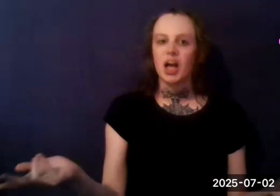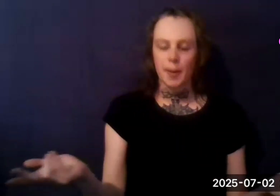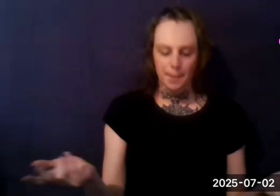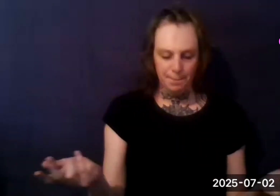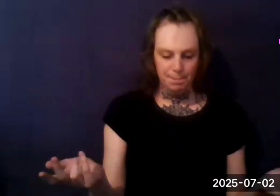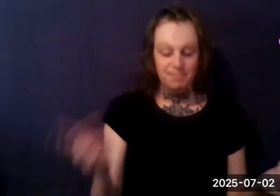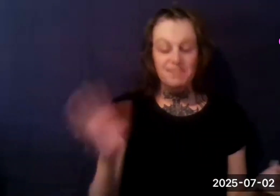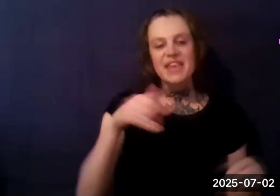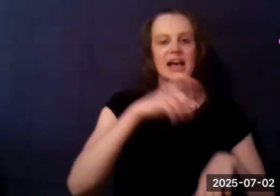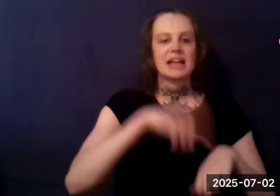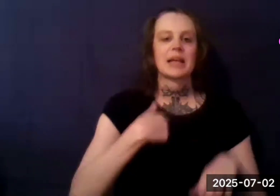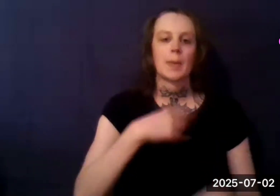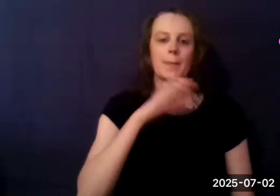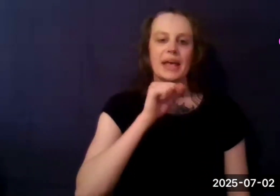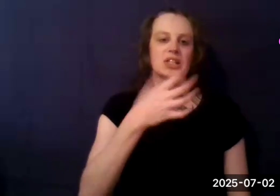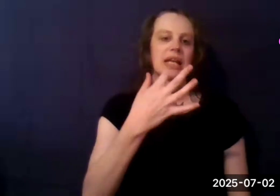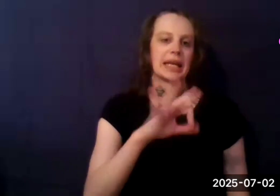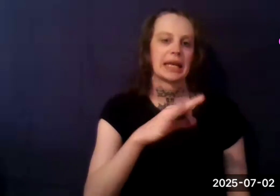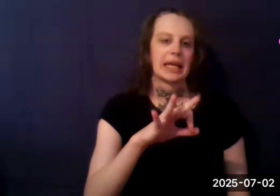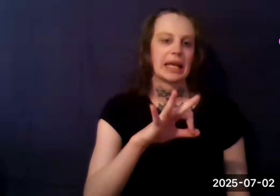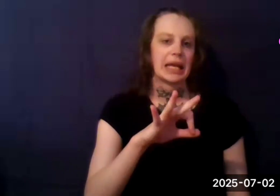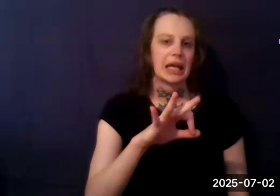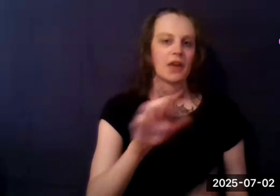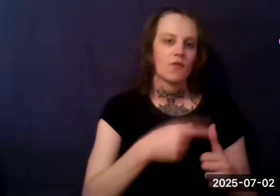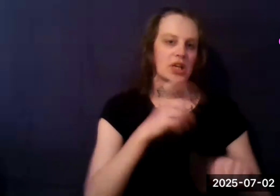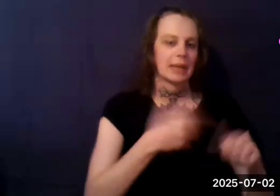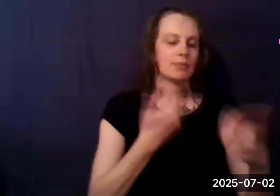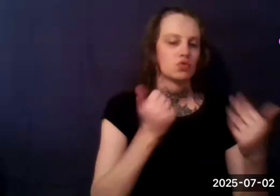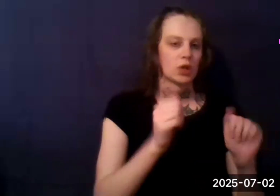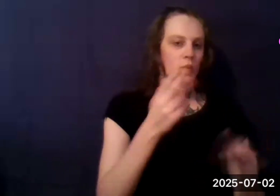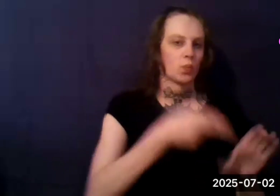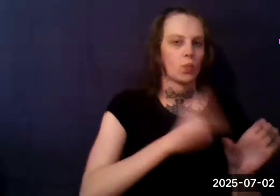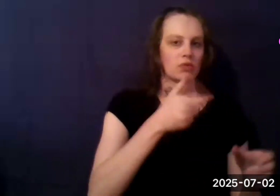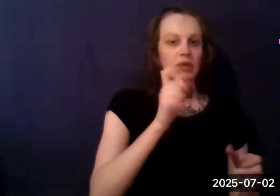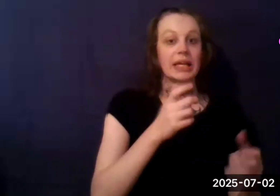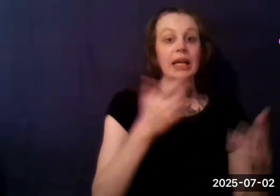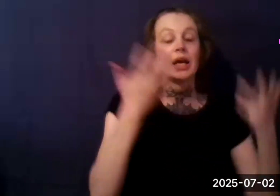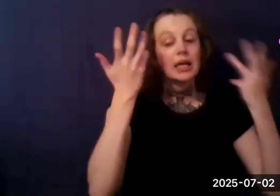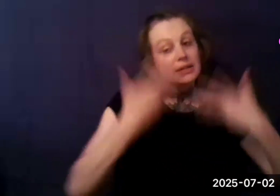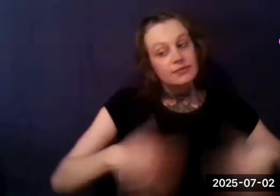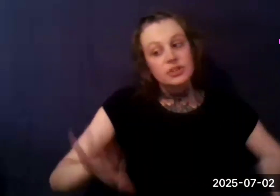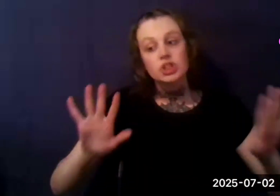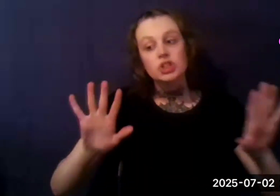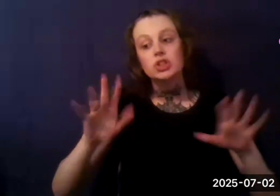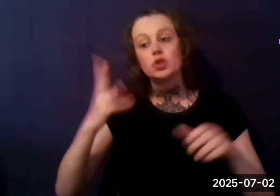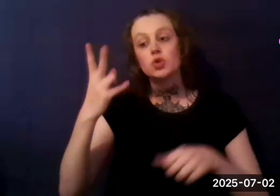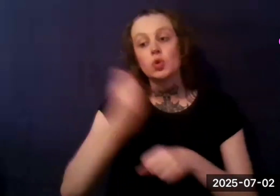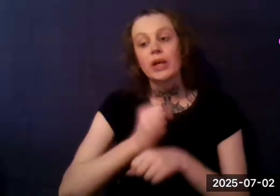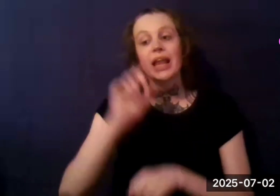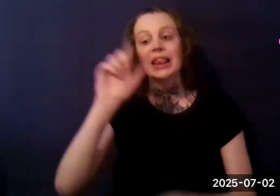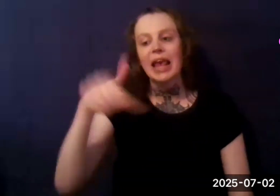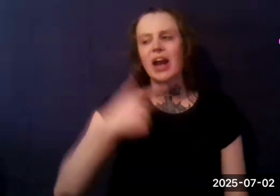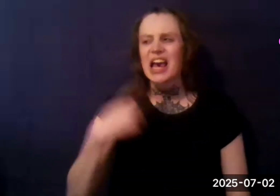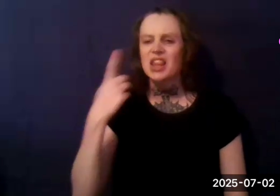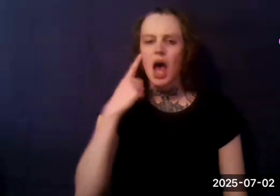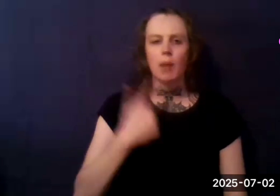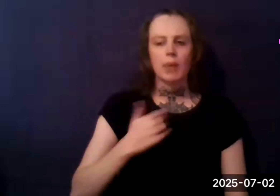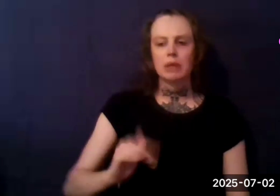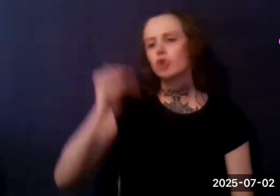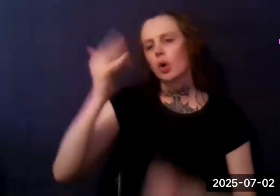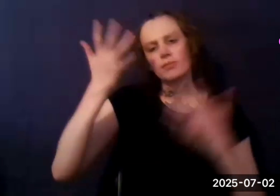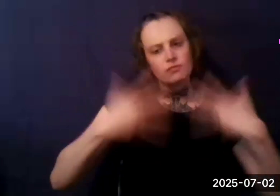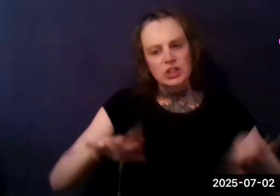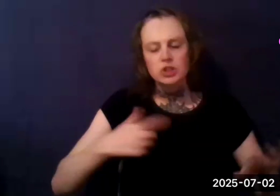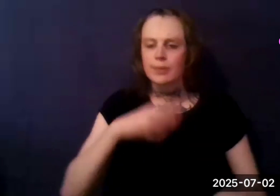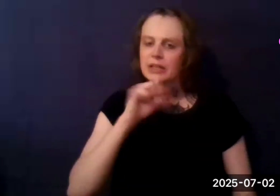like 19 when I first stopped drinking. So I was like, you know what? I've grown up. I'm 21 now, so maybe there's a reason for the law. And so I was like, you know what? It's time to start